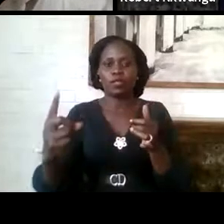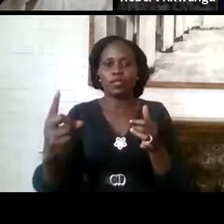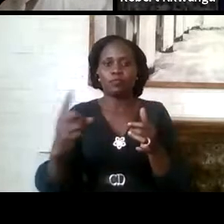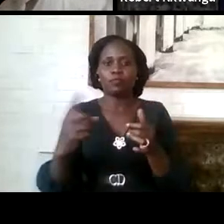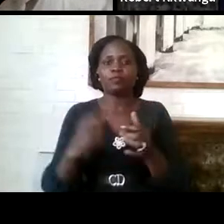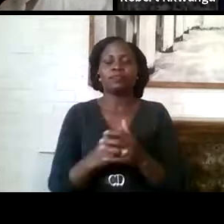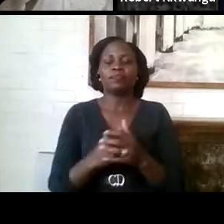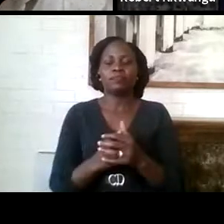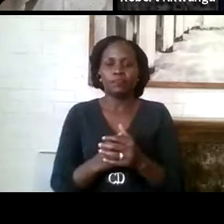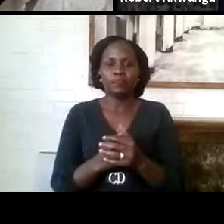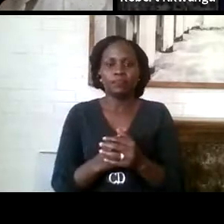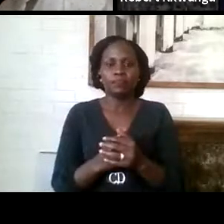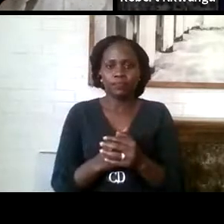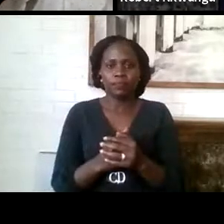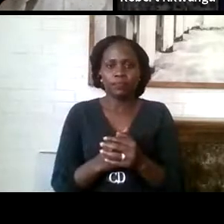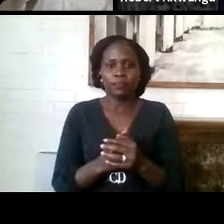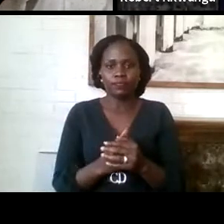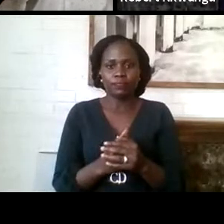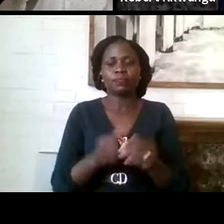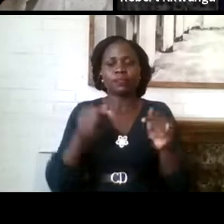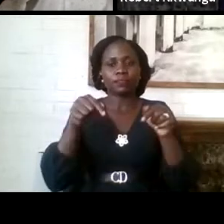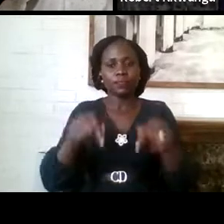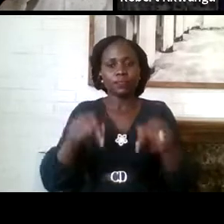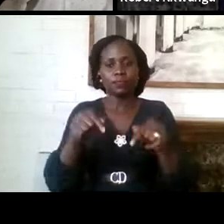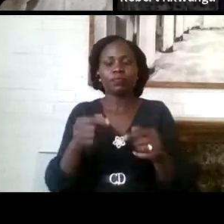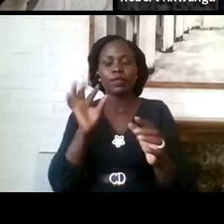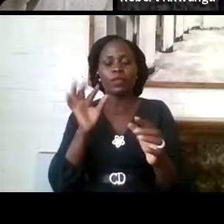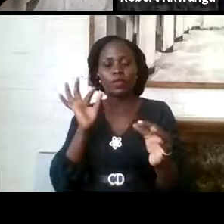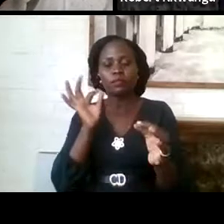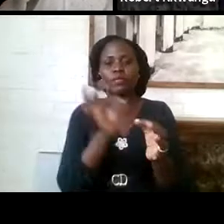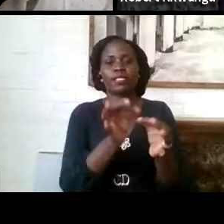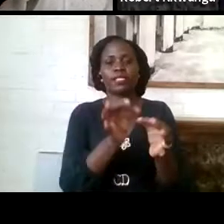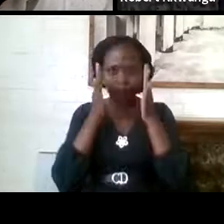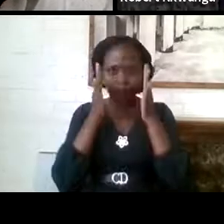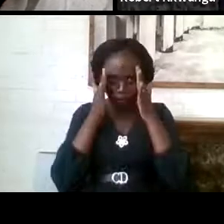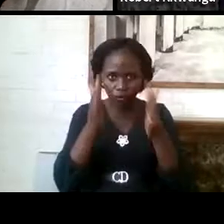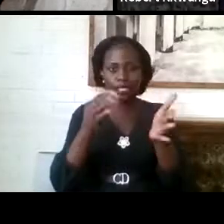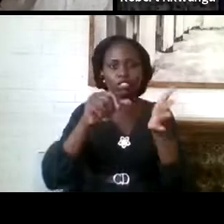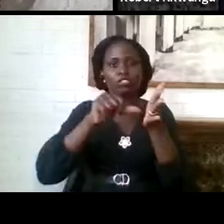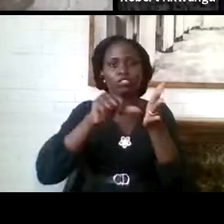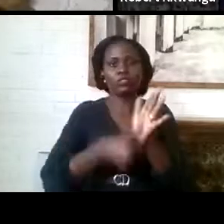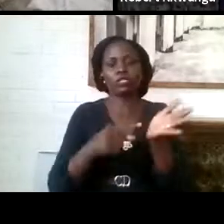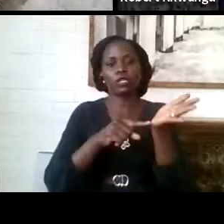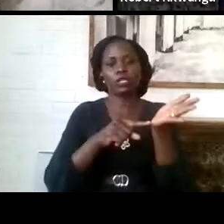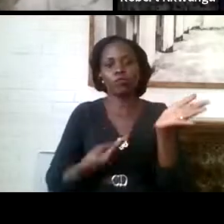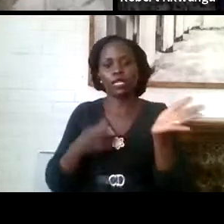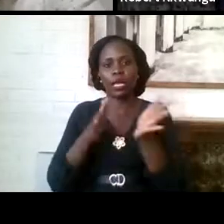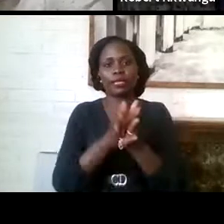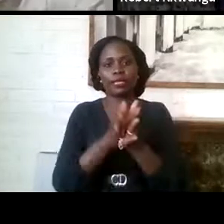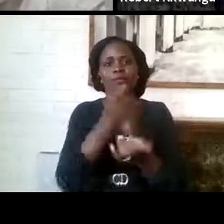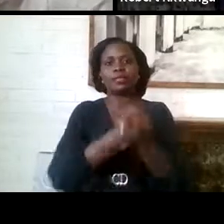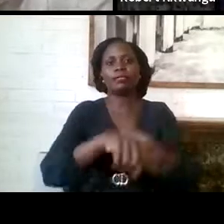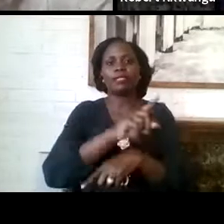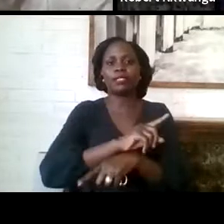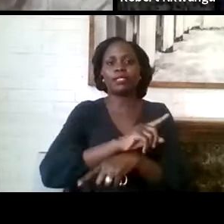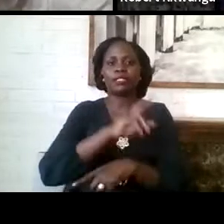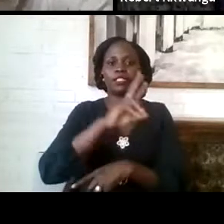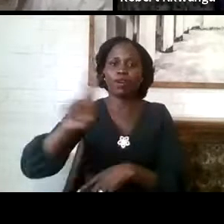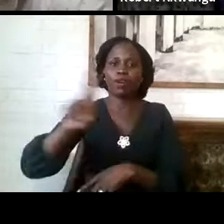This particular session is focusing on issues of technology and disability rights. And as you may